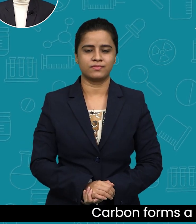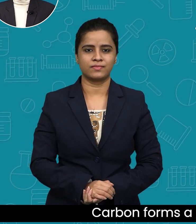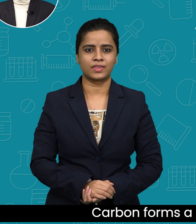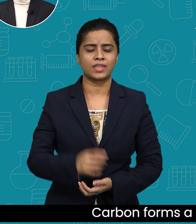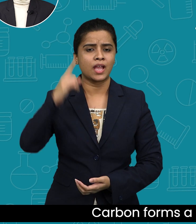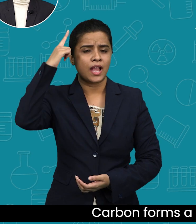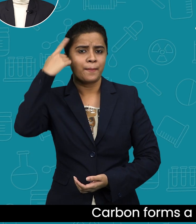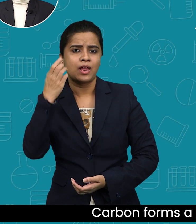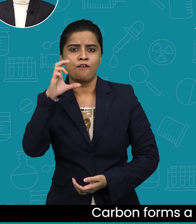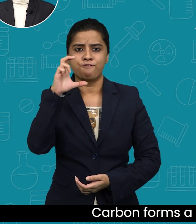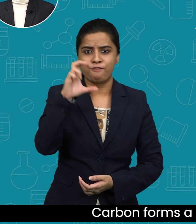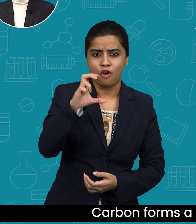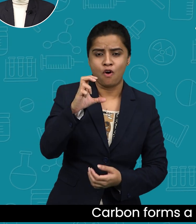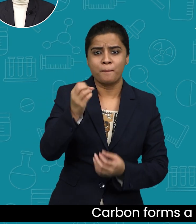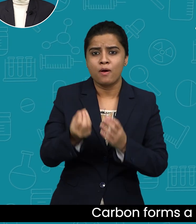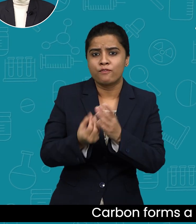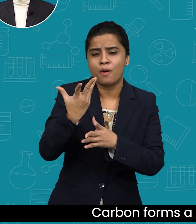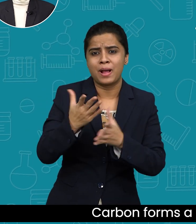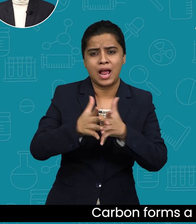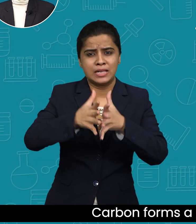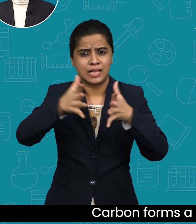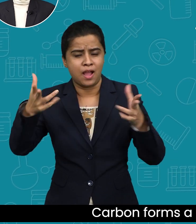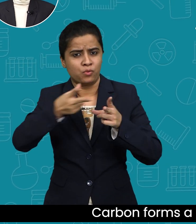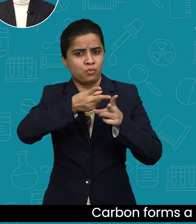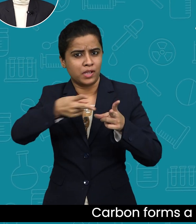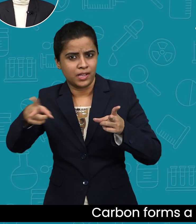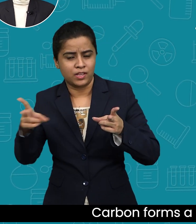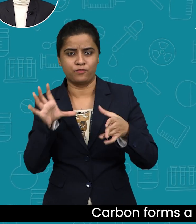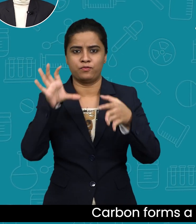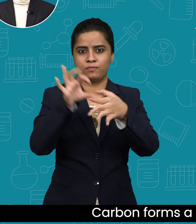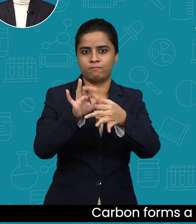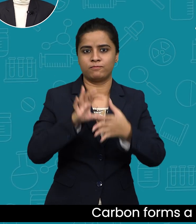Carbon forms a large variety of compounds.